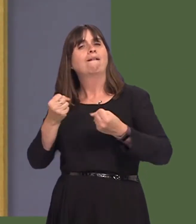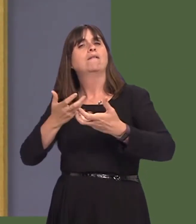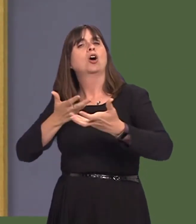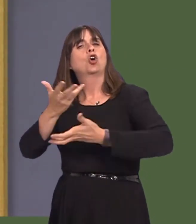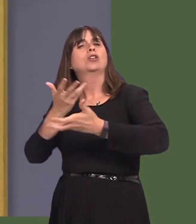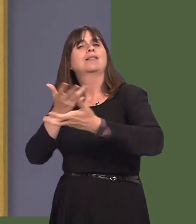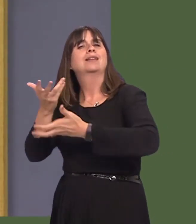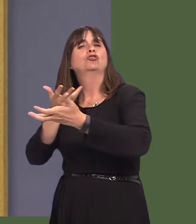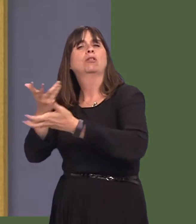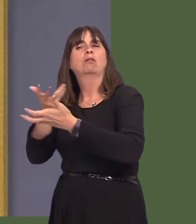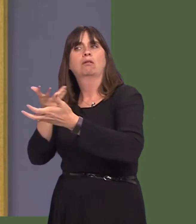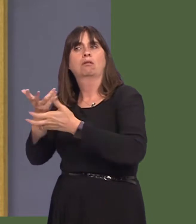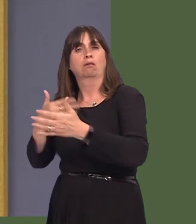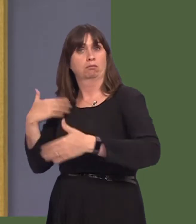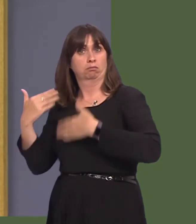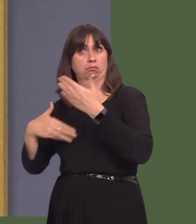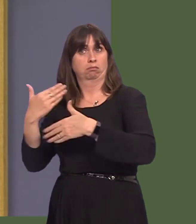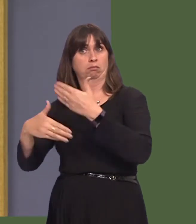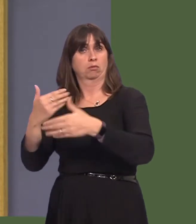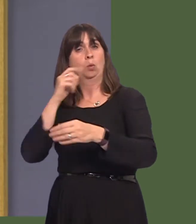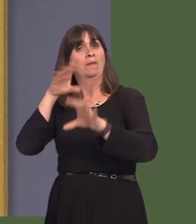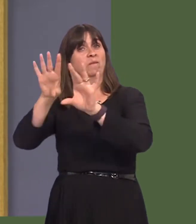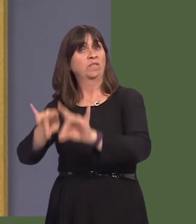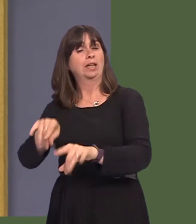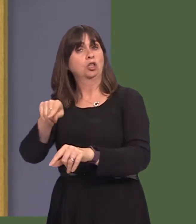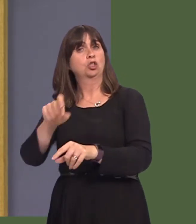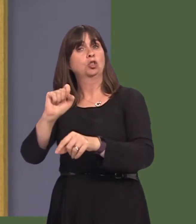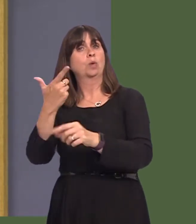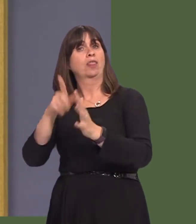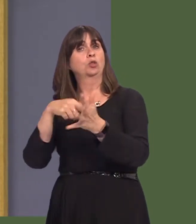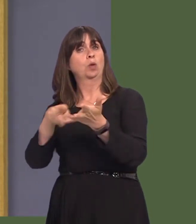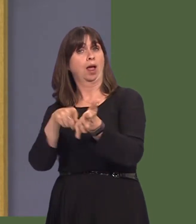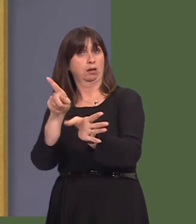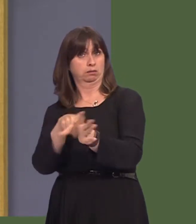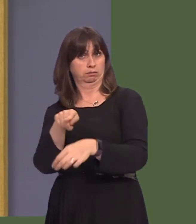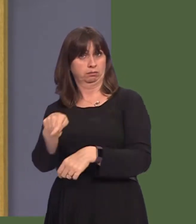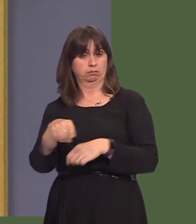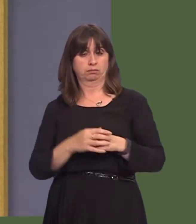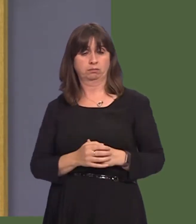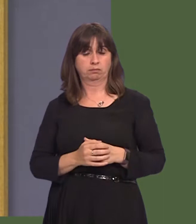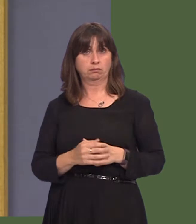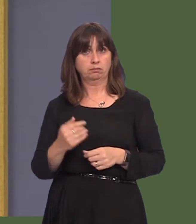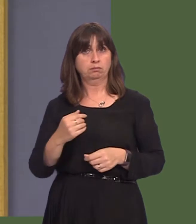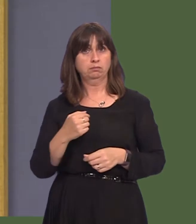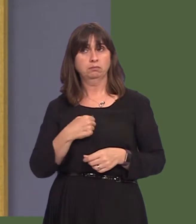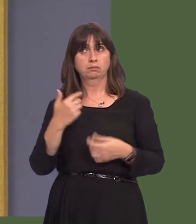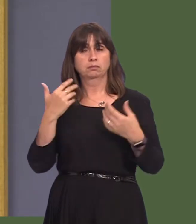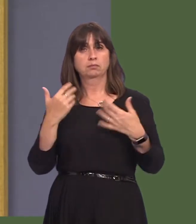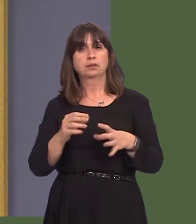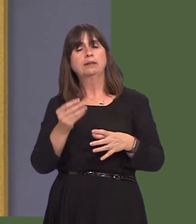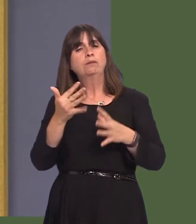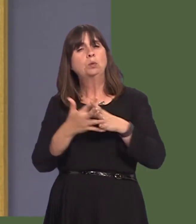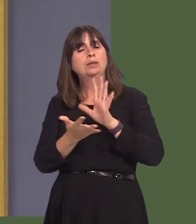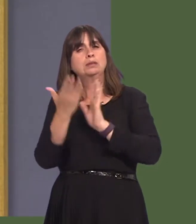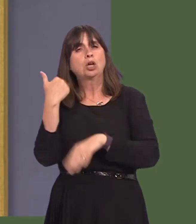consultation that is ongoing and that it doesn't finish until the 12th of July. And I did make a request here some